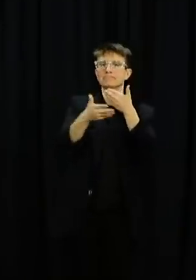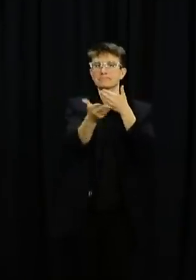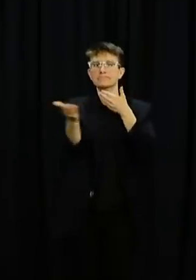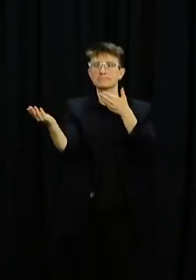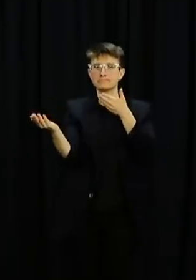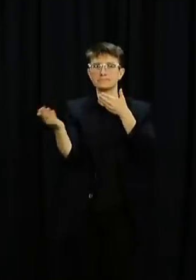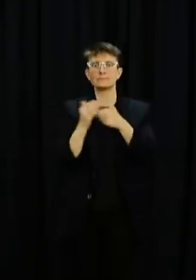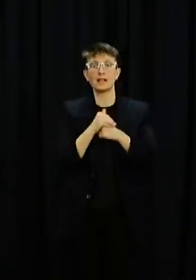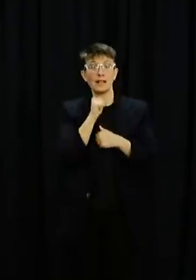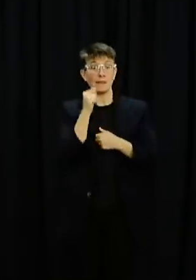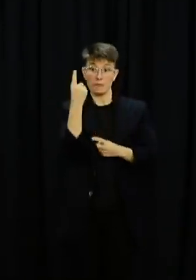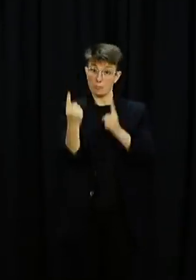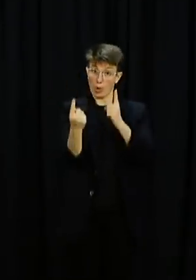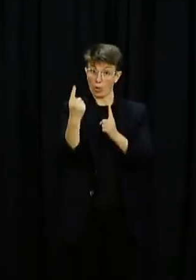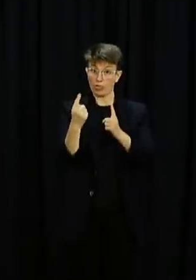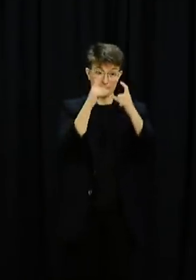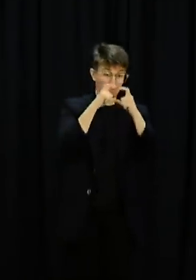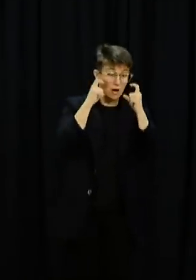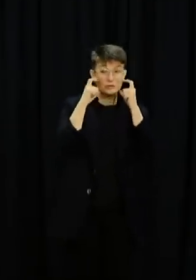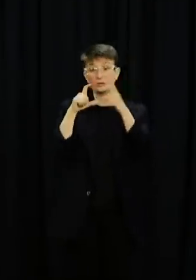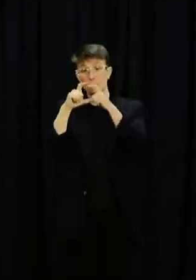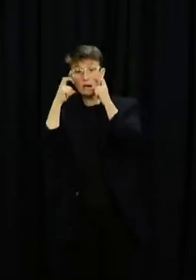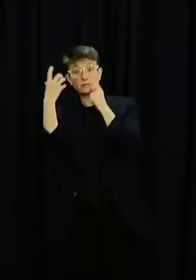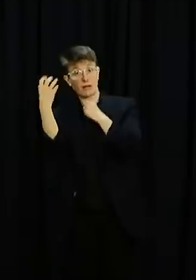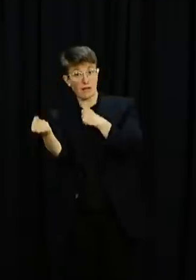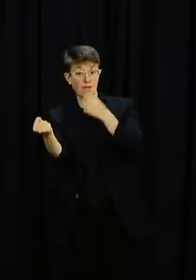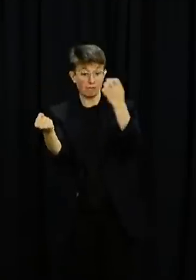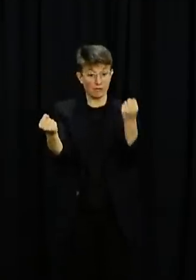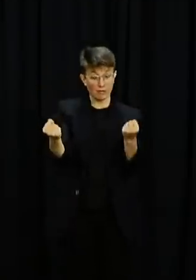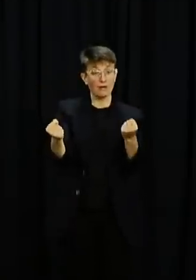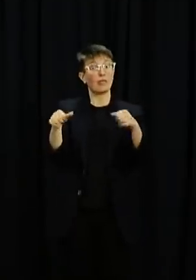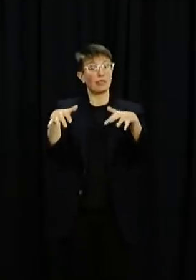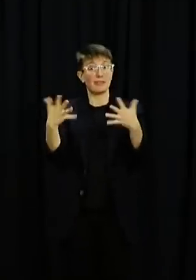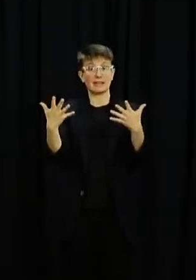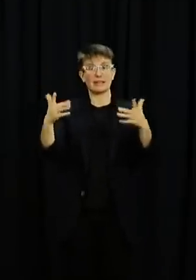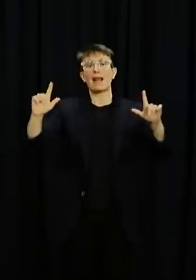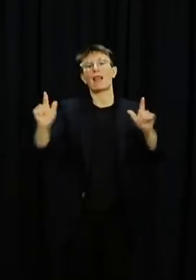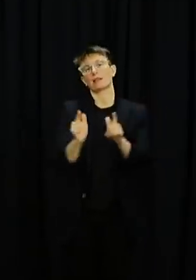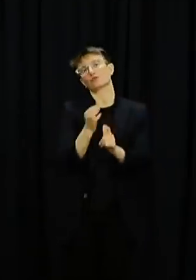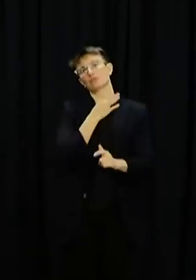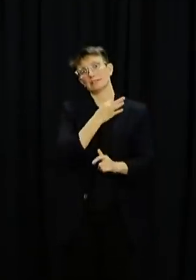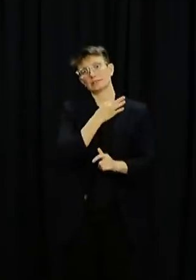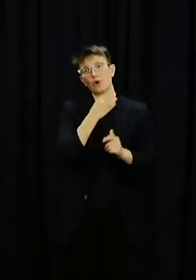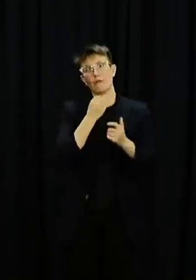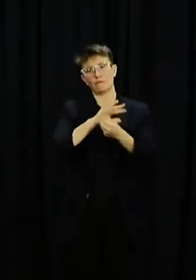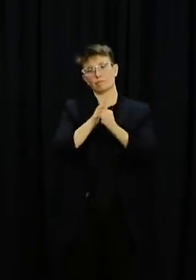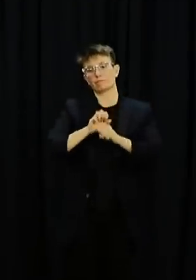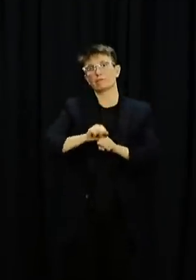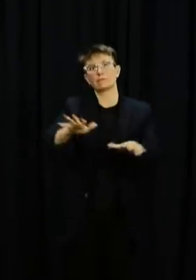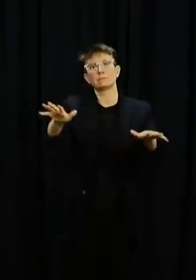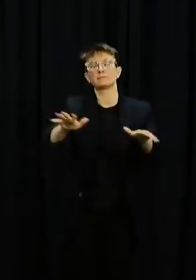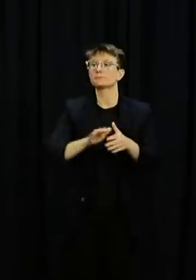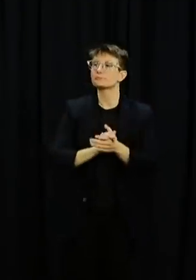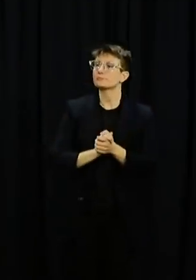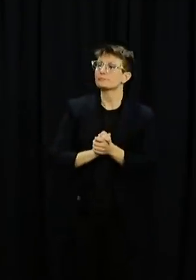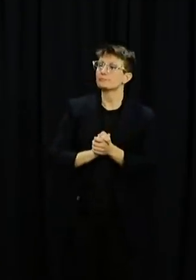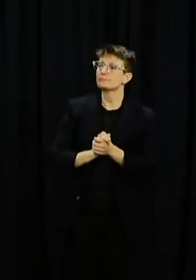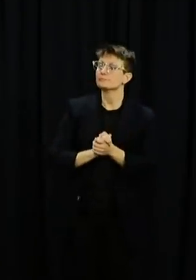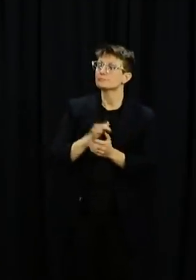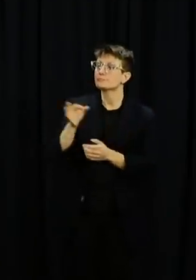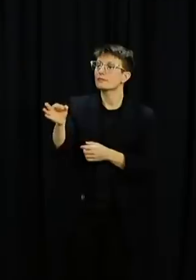may interact with each other are doing that, it lessens the chance of infection. Will Aucklanders receive targeted